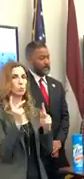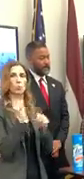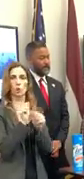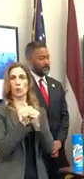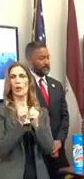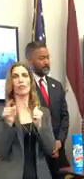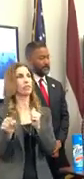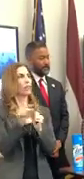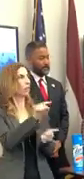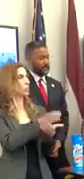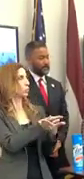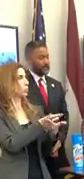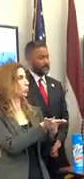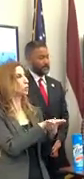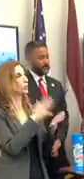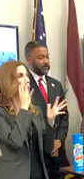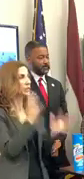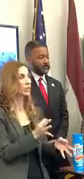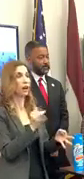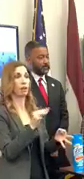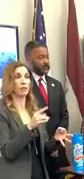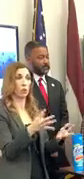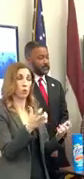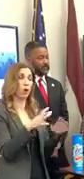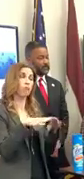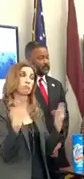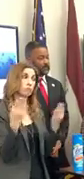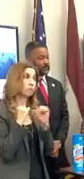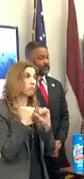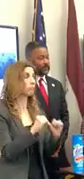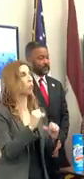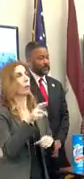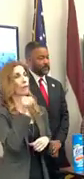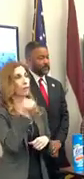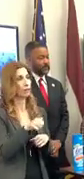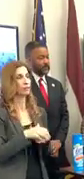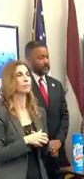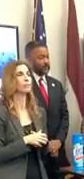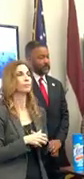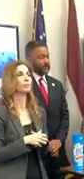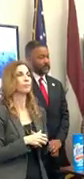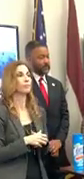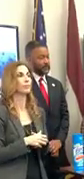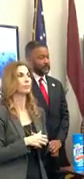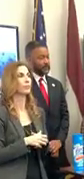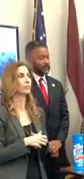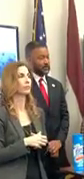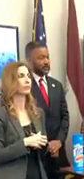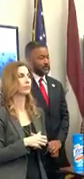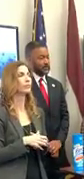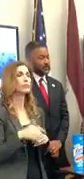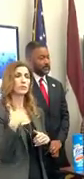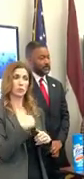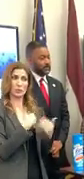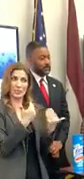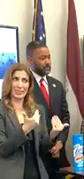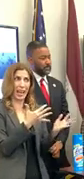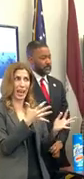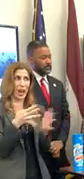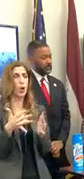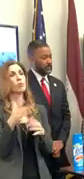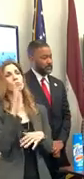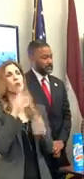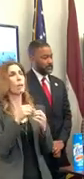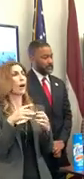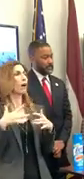them to decide whether or not to remain open. As we're moving now into things like sporting